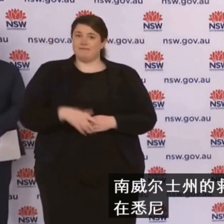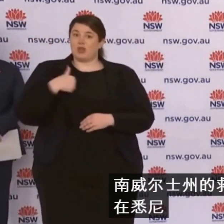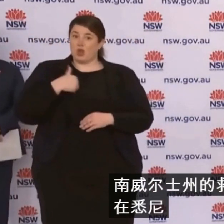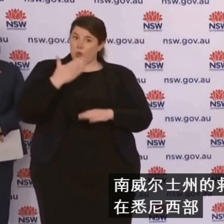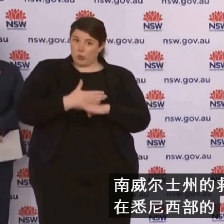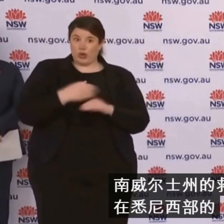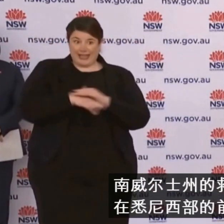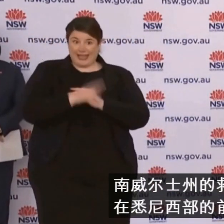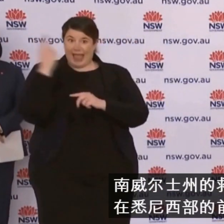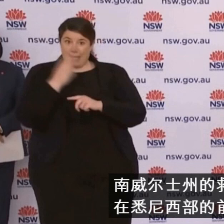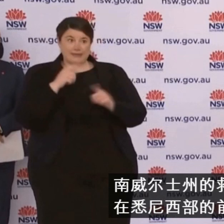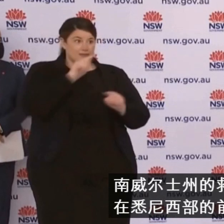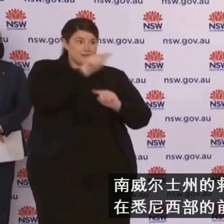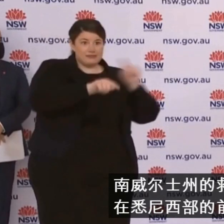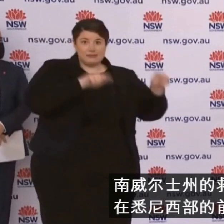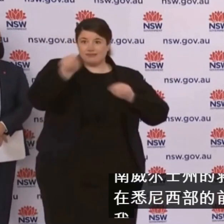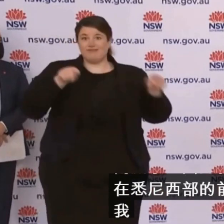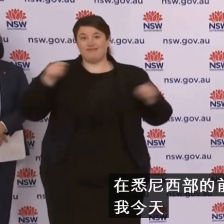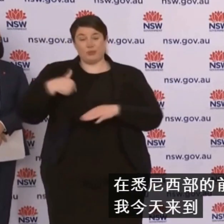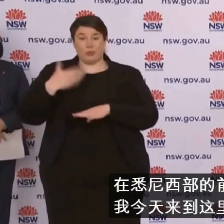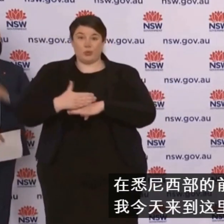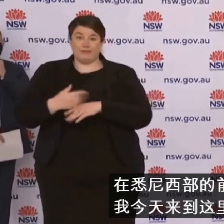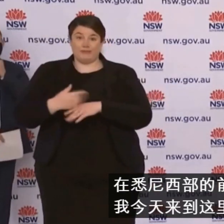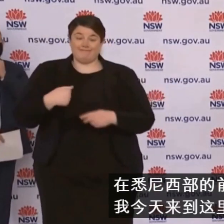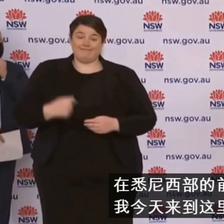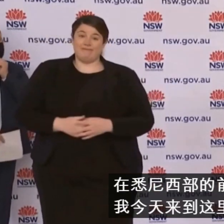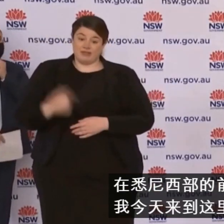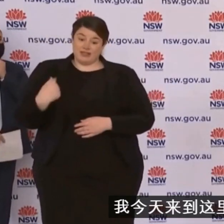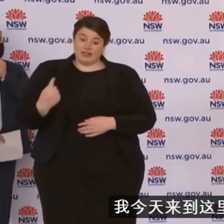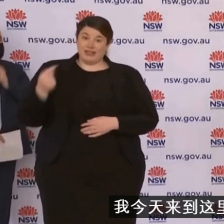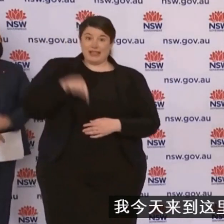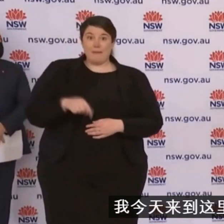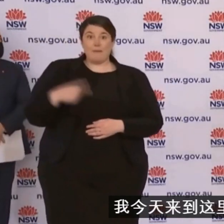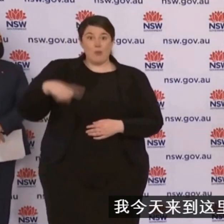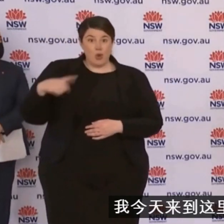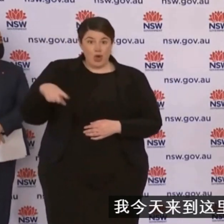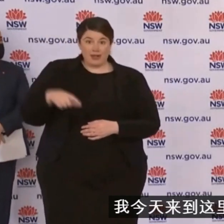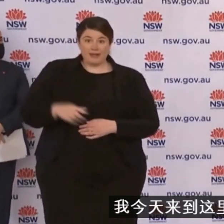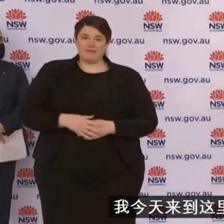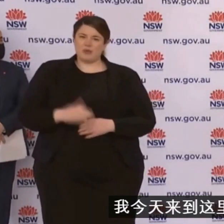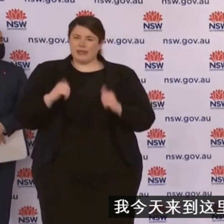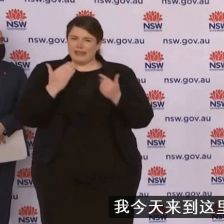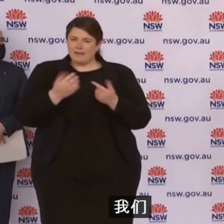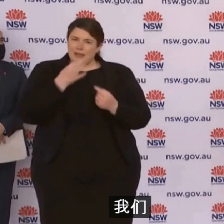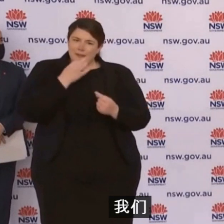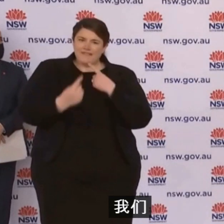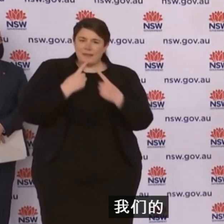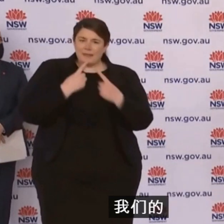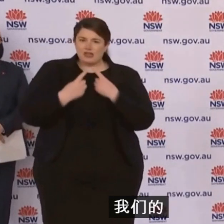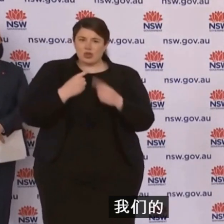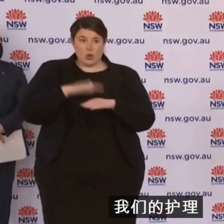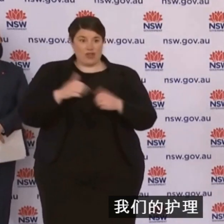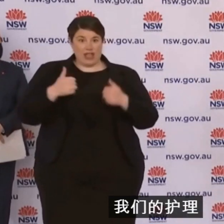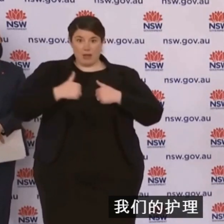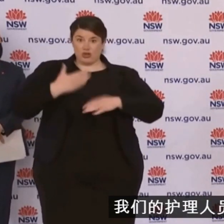on the front line in Western Sydney. I've come here today because I wanted to give you all a little bit of perspective surrounding what